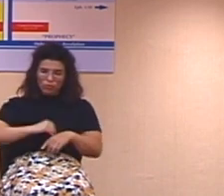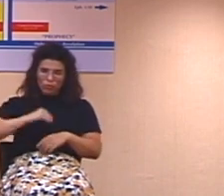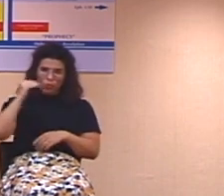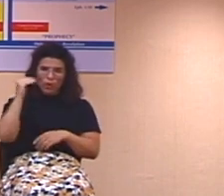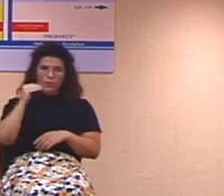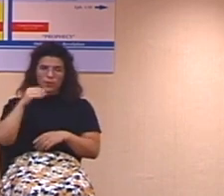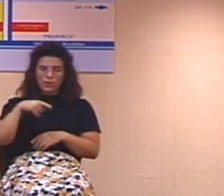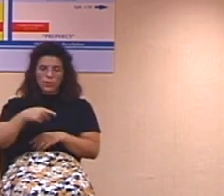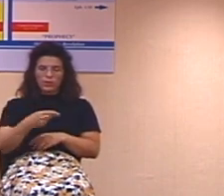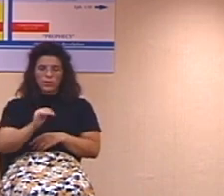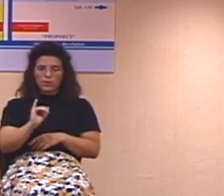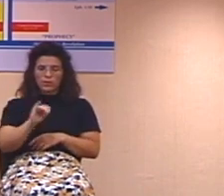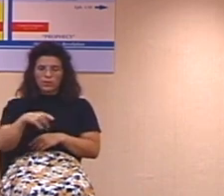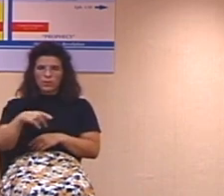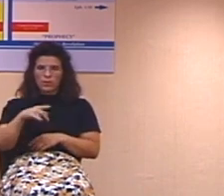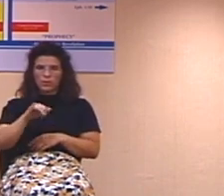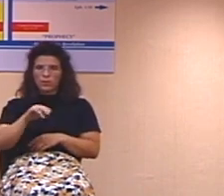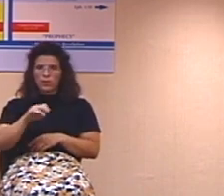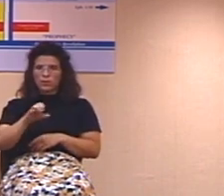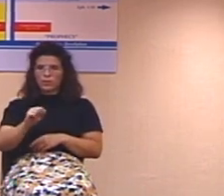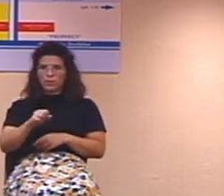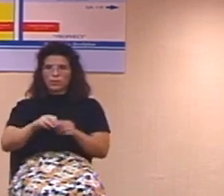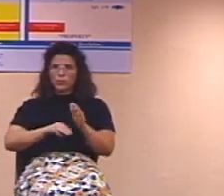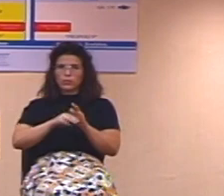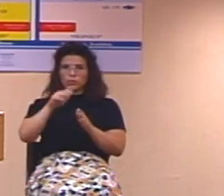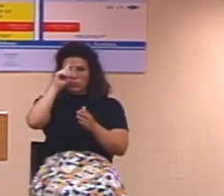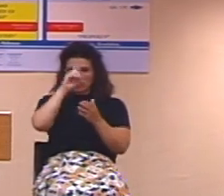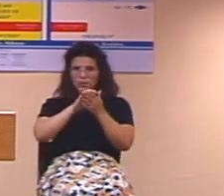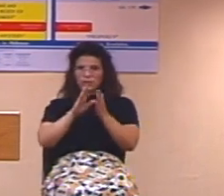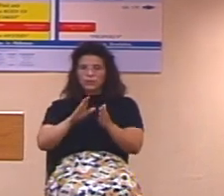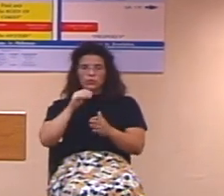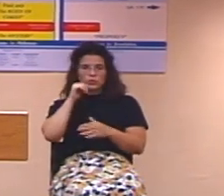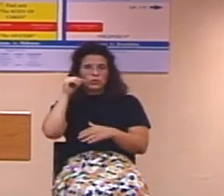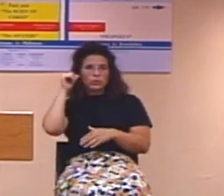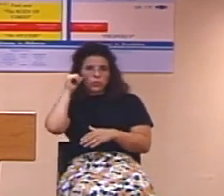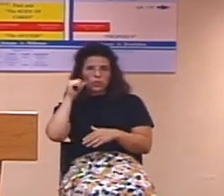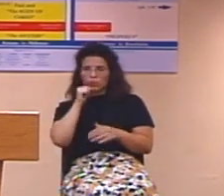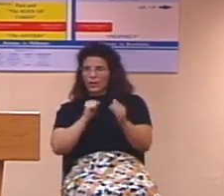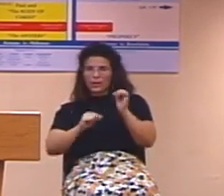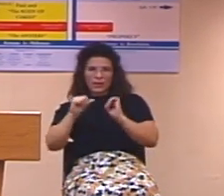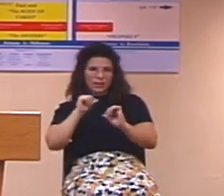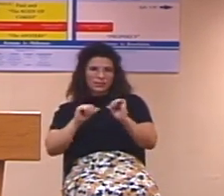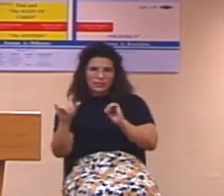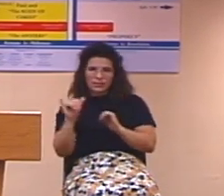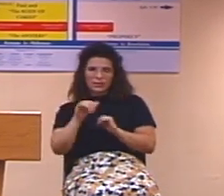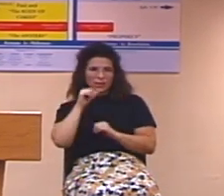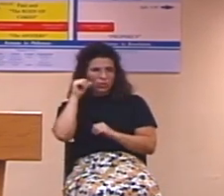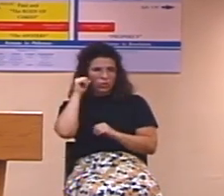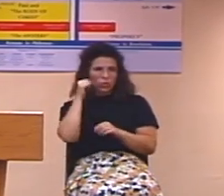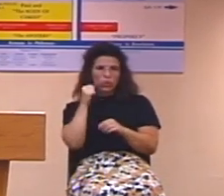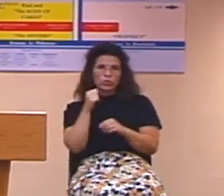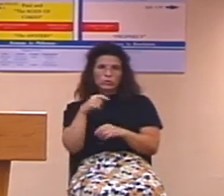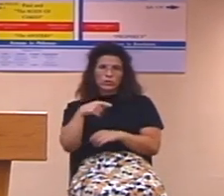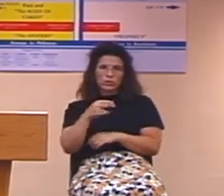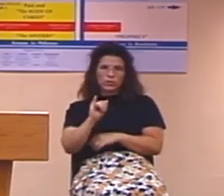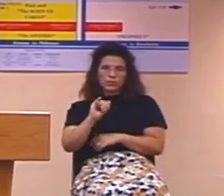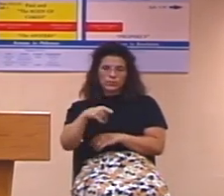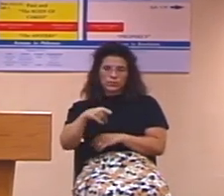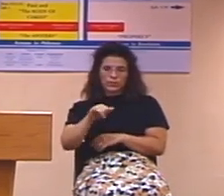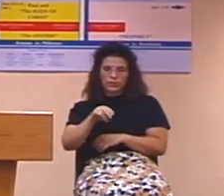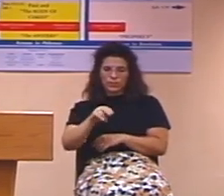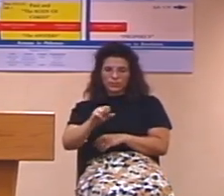The Philippians are mature believers. They are adults. They're not acting like adults in Philippians.